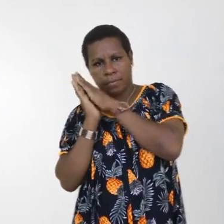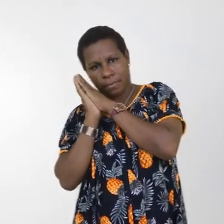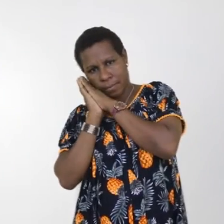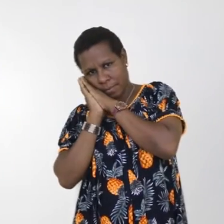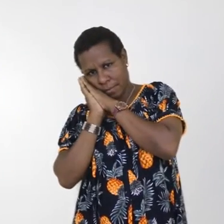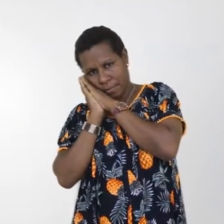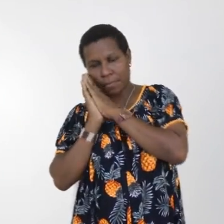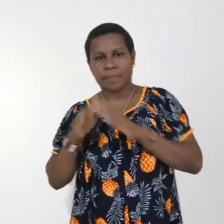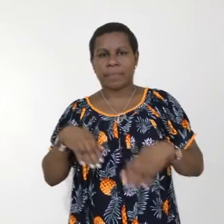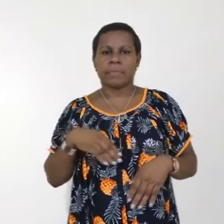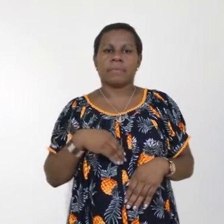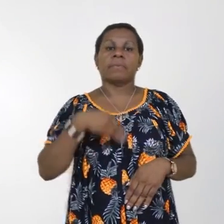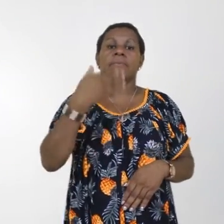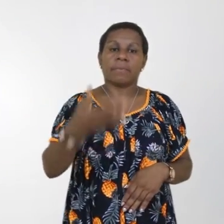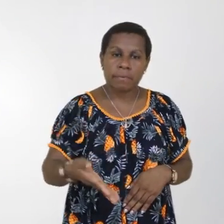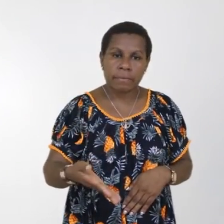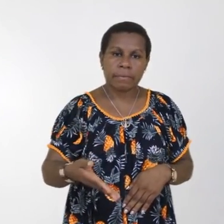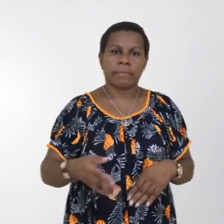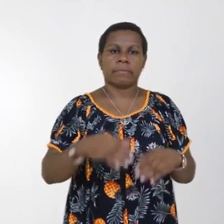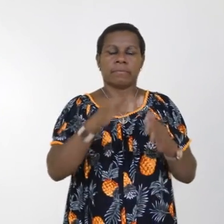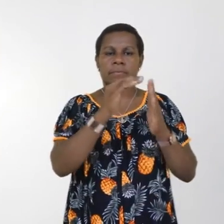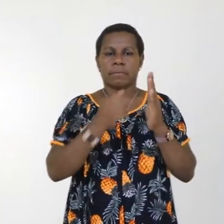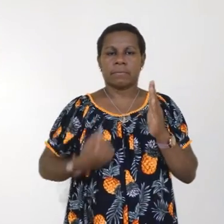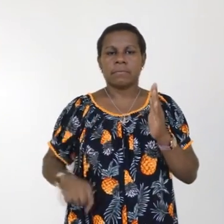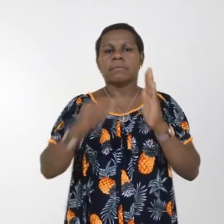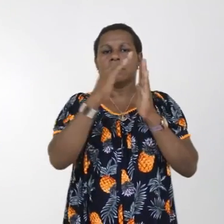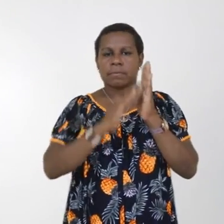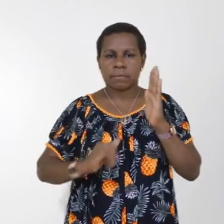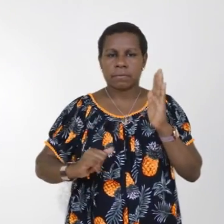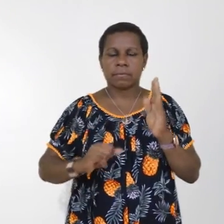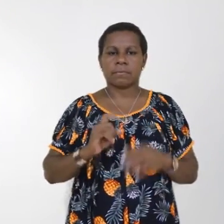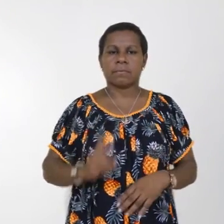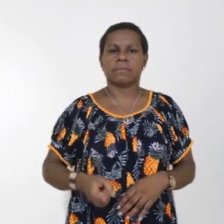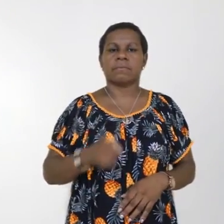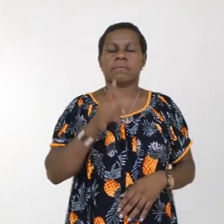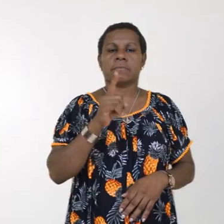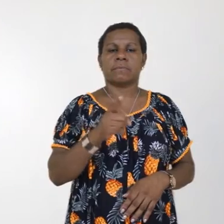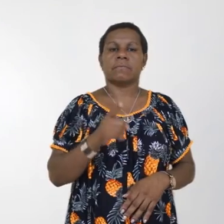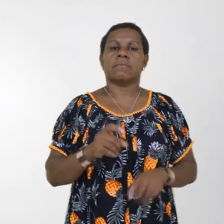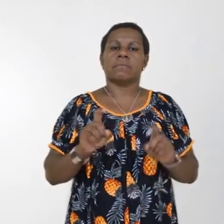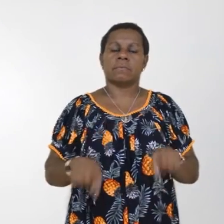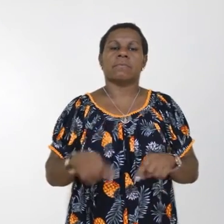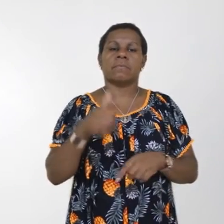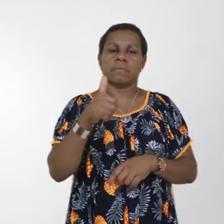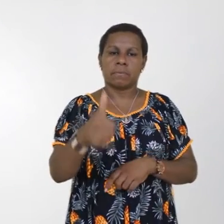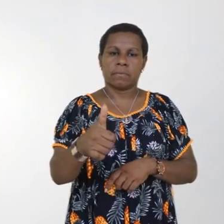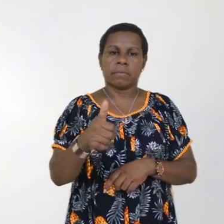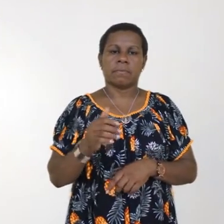Behind long landslide. Behind Suppose you stop long one plus safe plahaap long way long ground buruk.